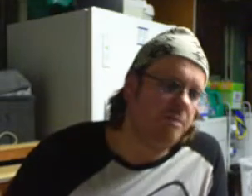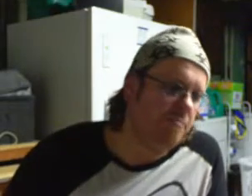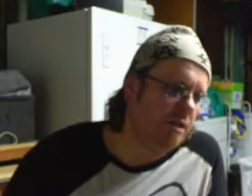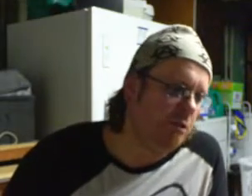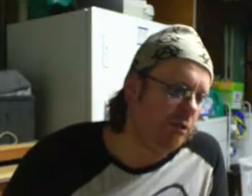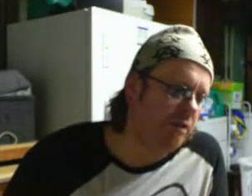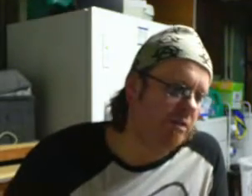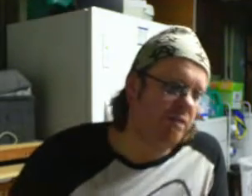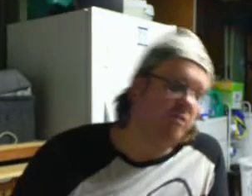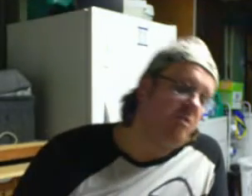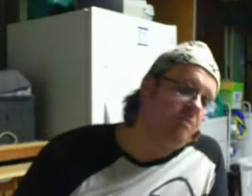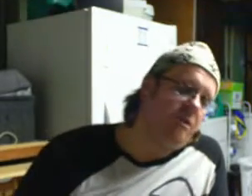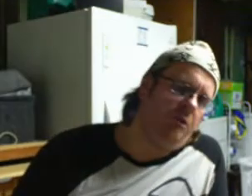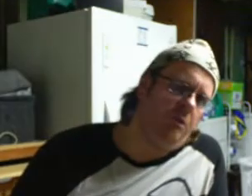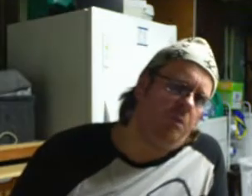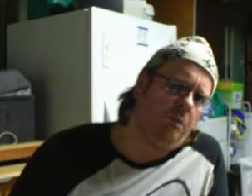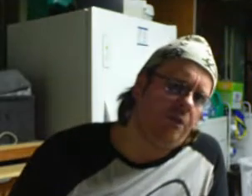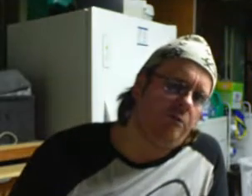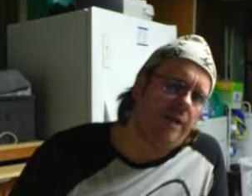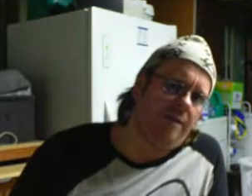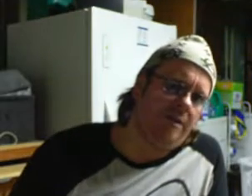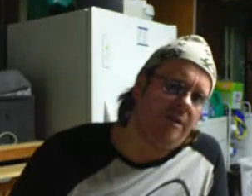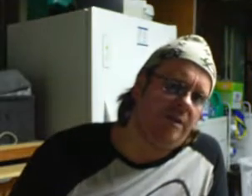you think that it's something new when in reality it's not.